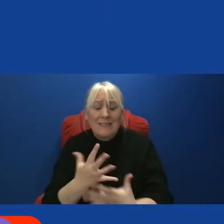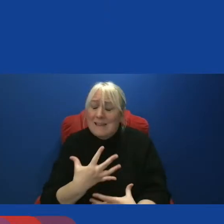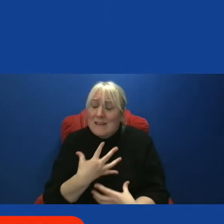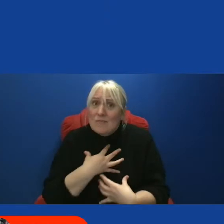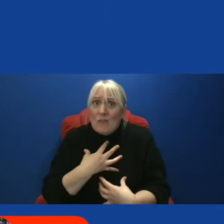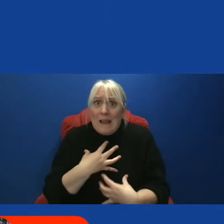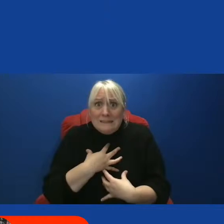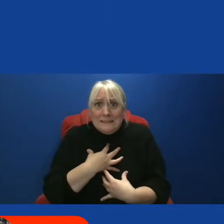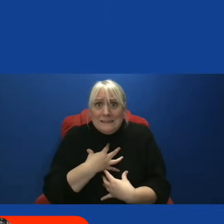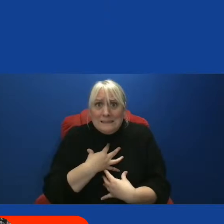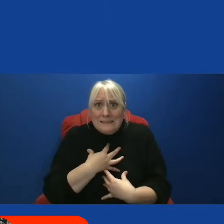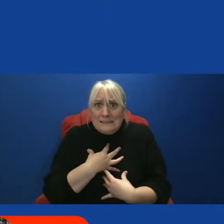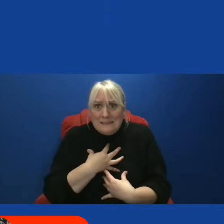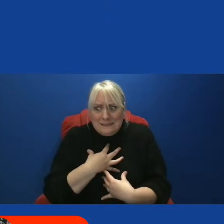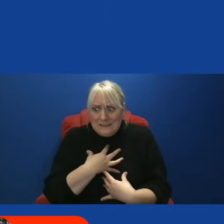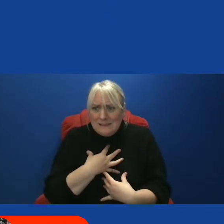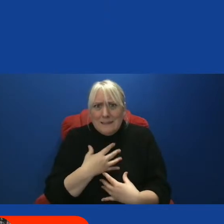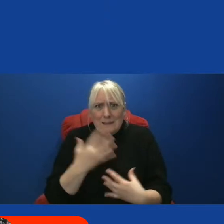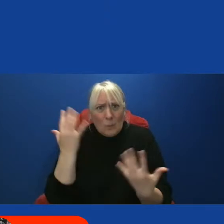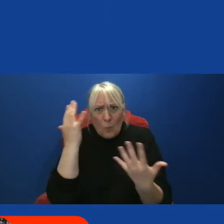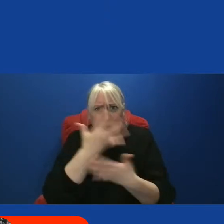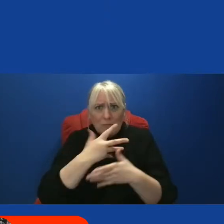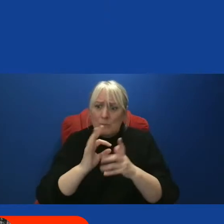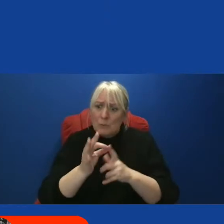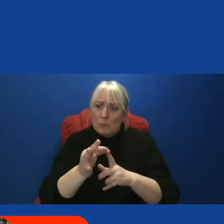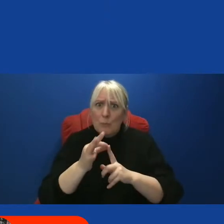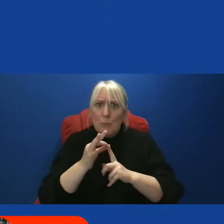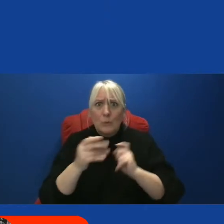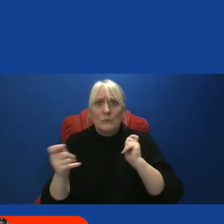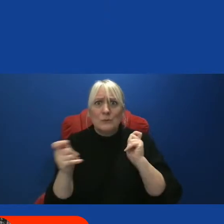petrified of the proposed changes.